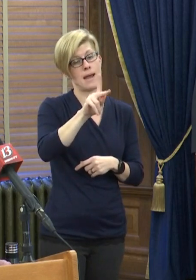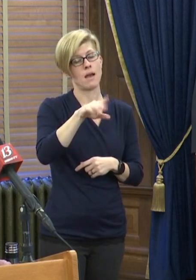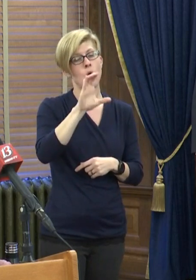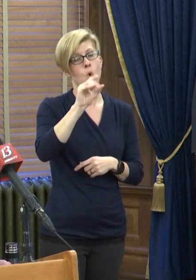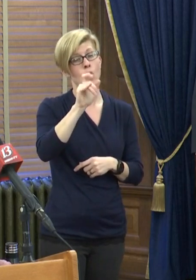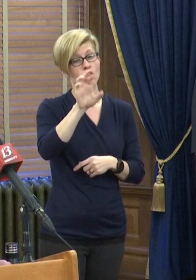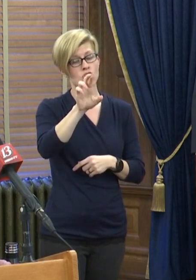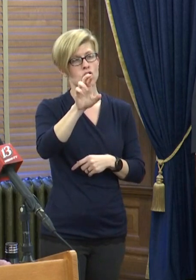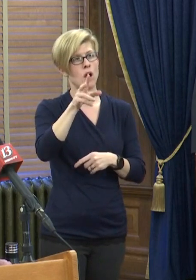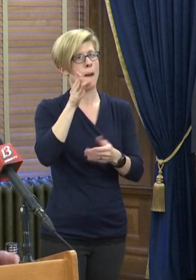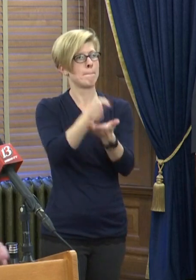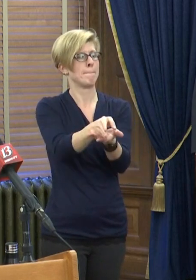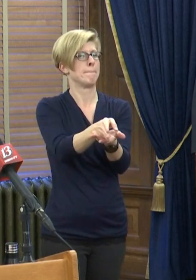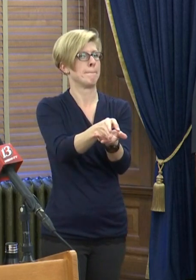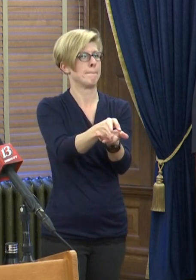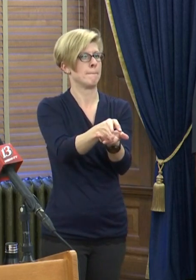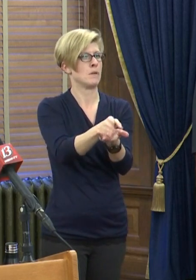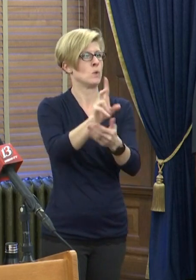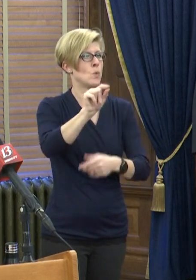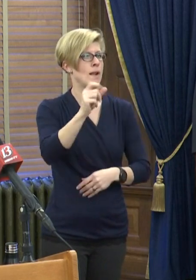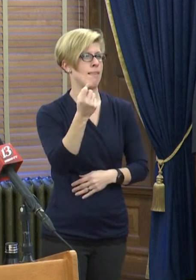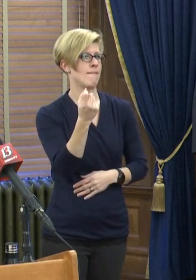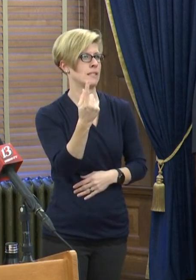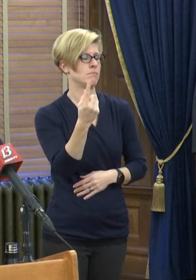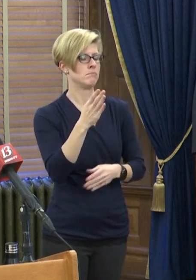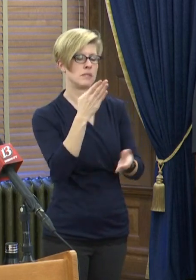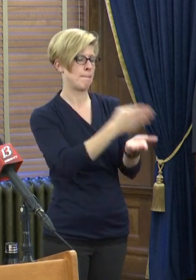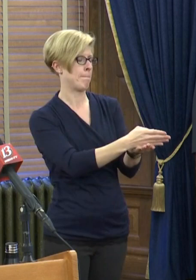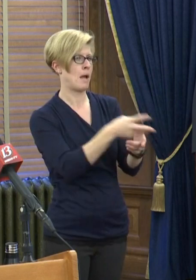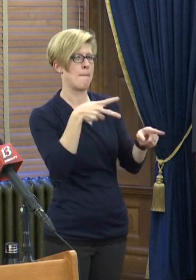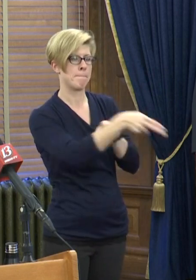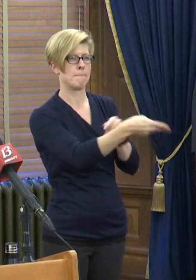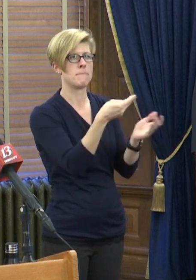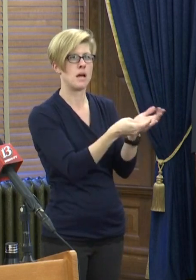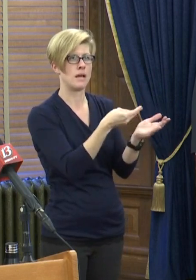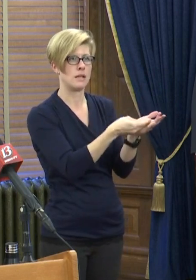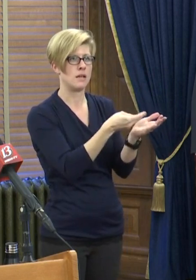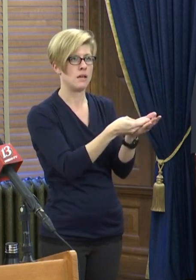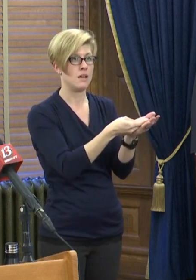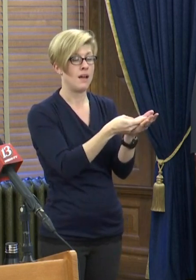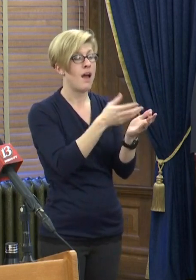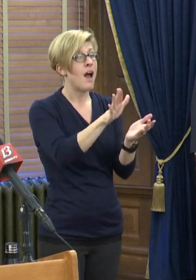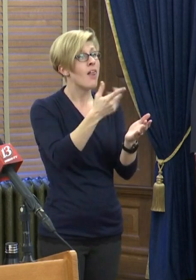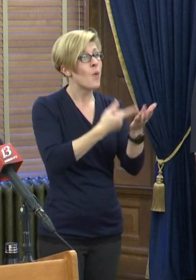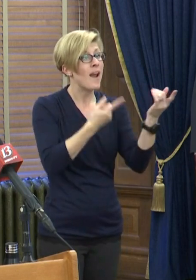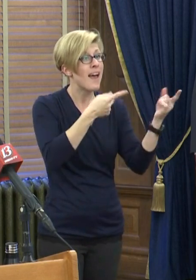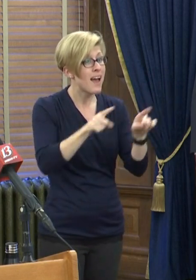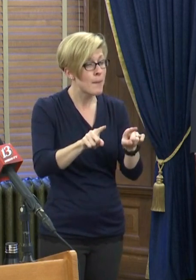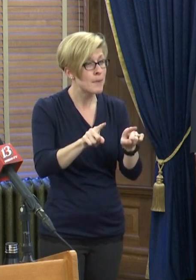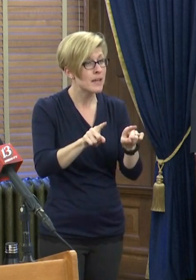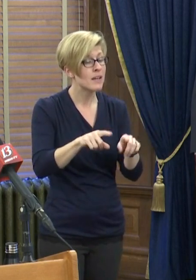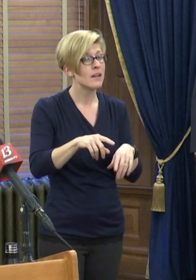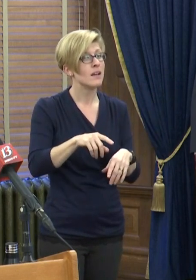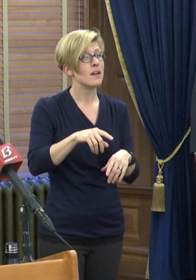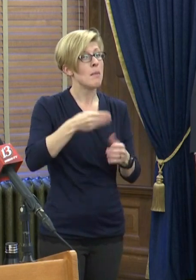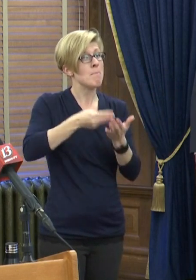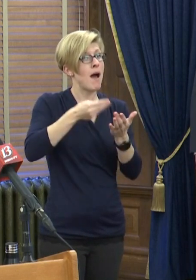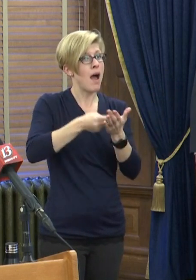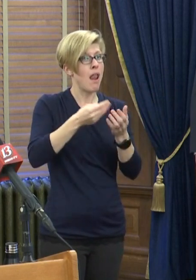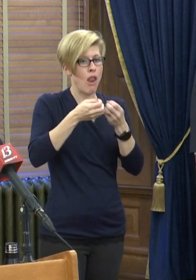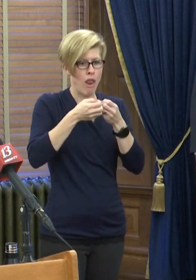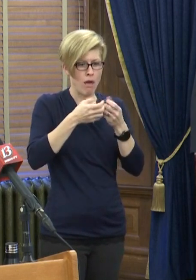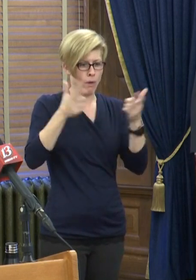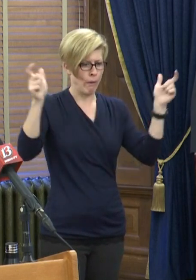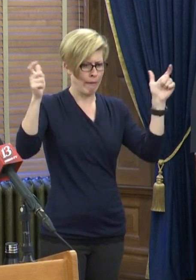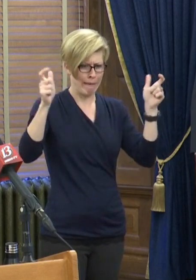2011, a prelude to other devastating cuts that would follow to fill the craters created by